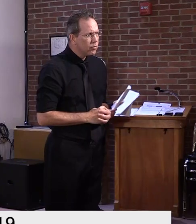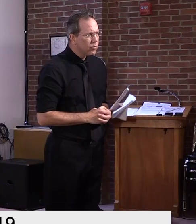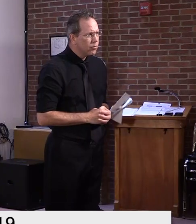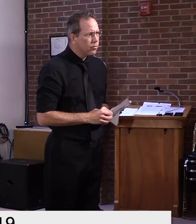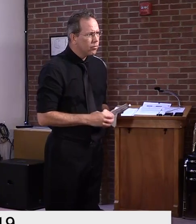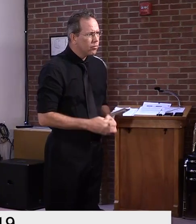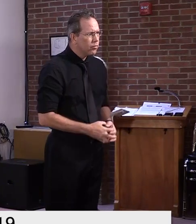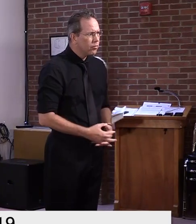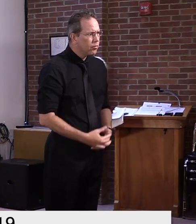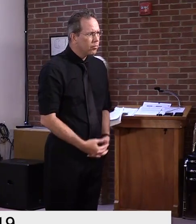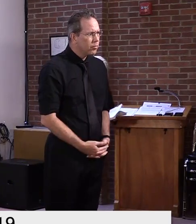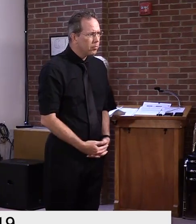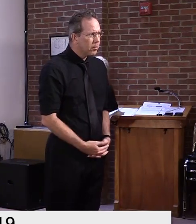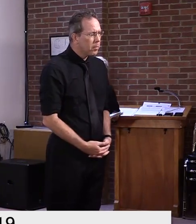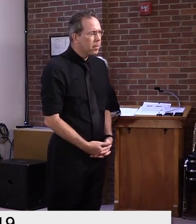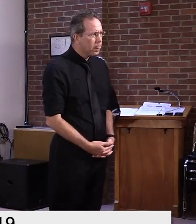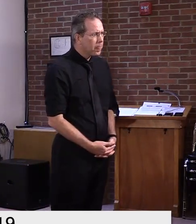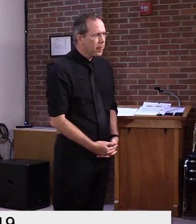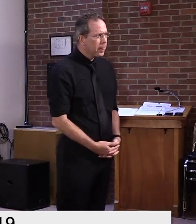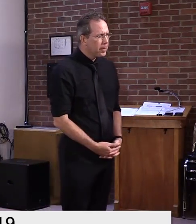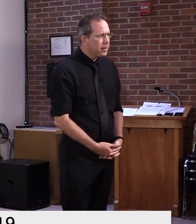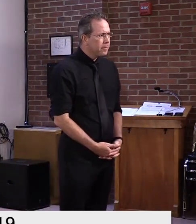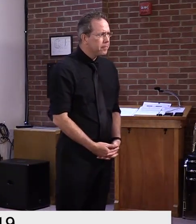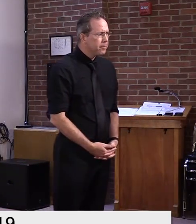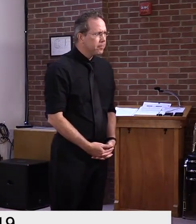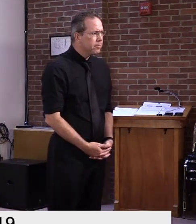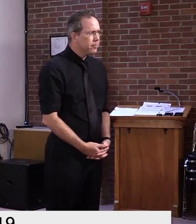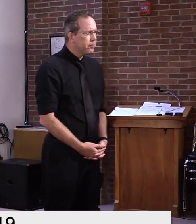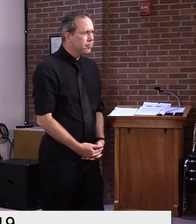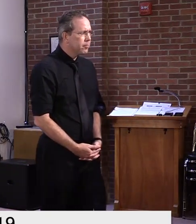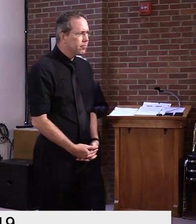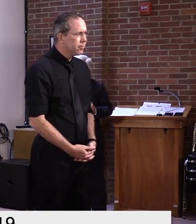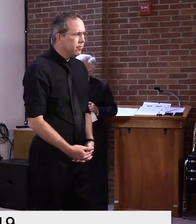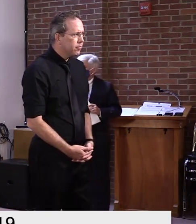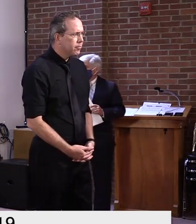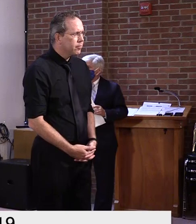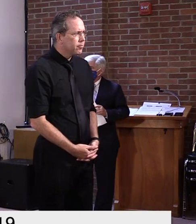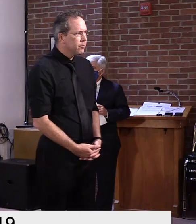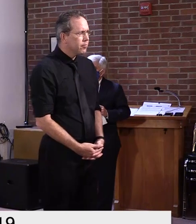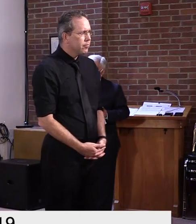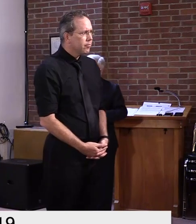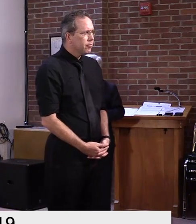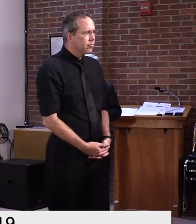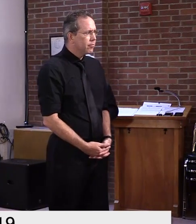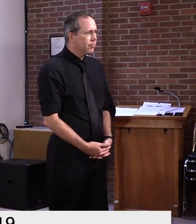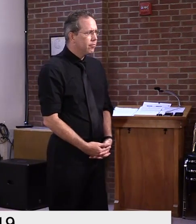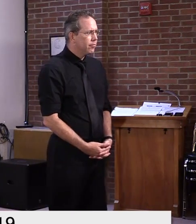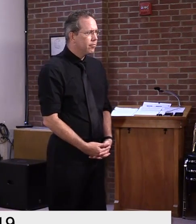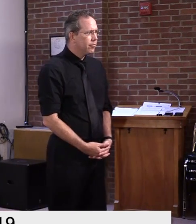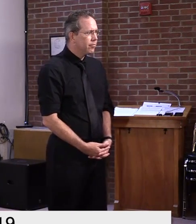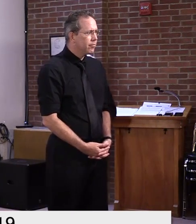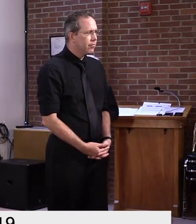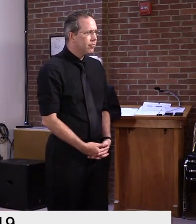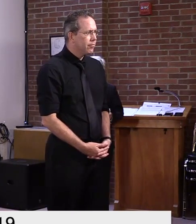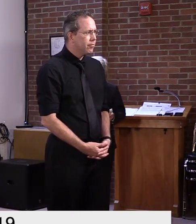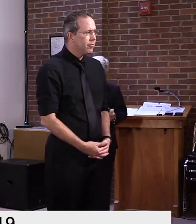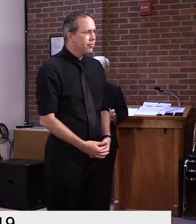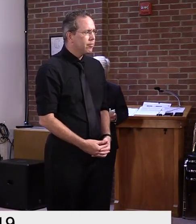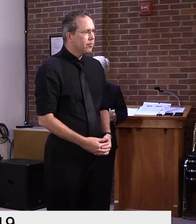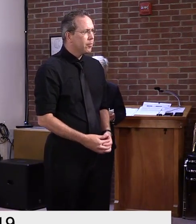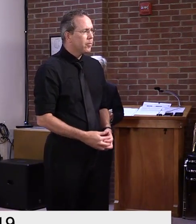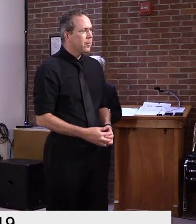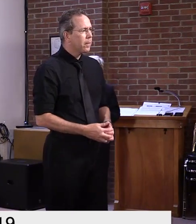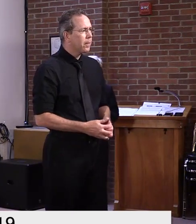following the required quarantines. I'm wondering if you can touch on what you know as